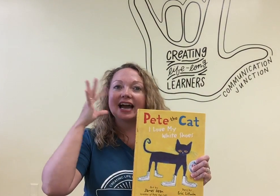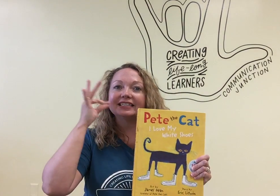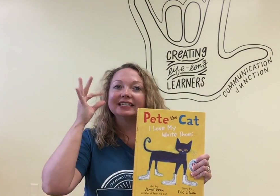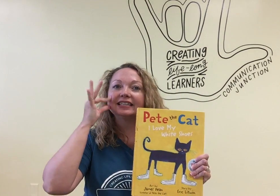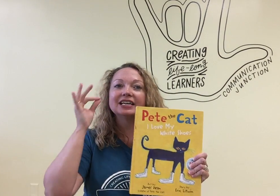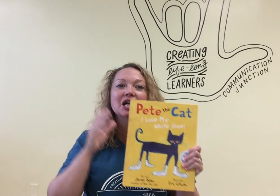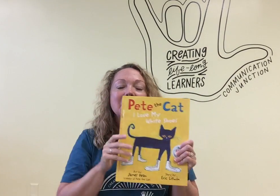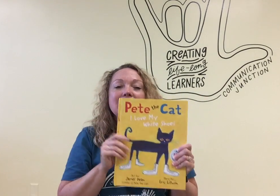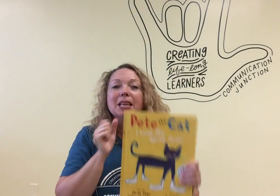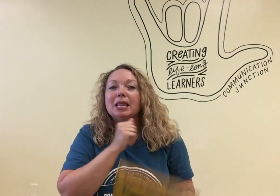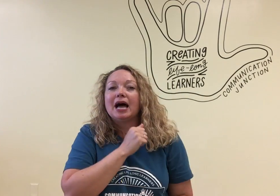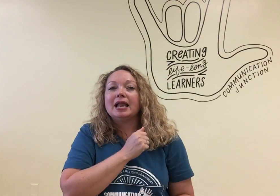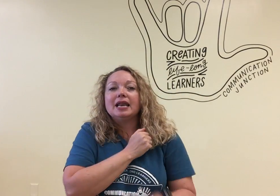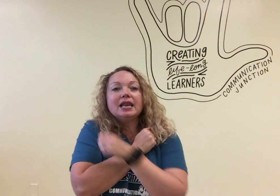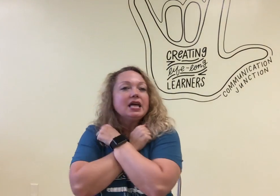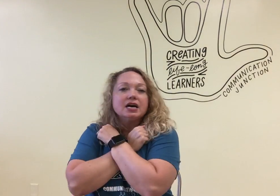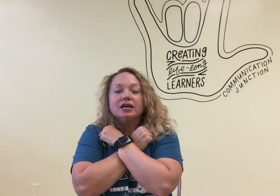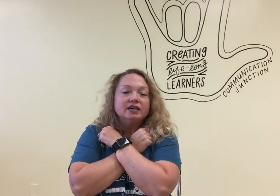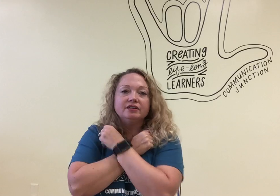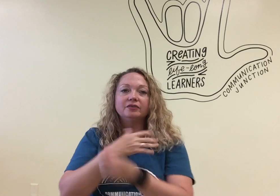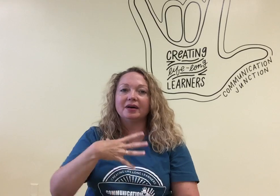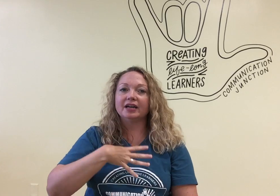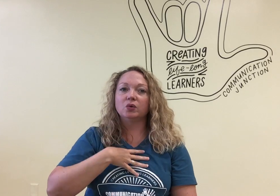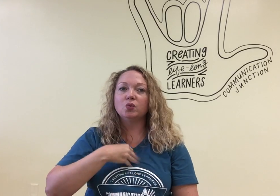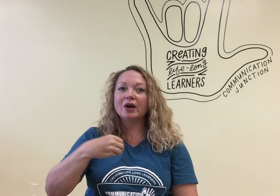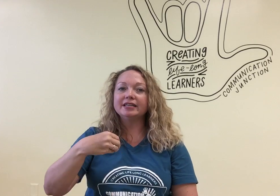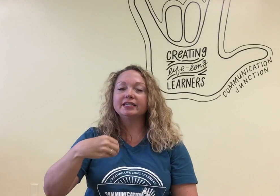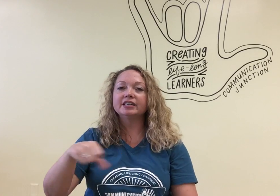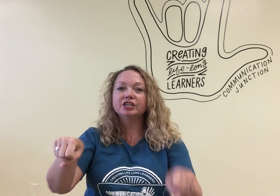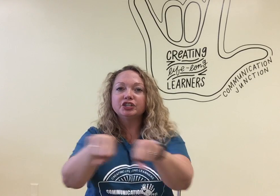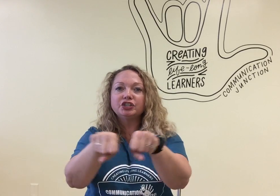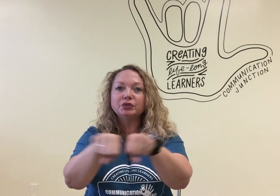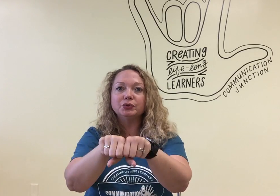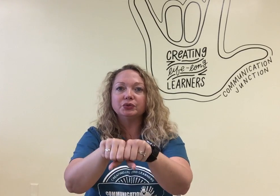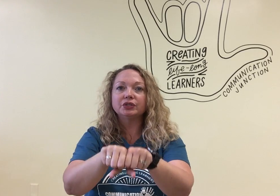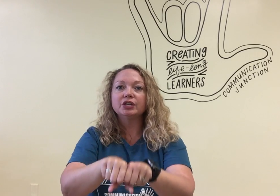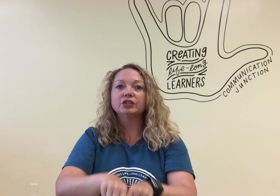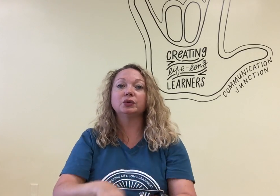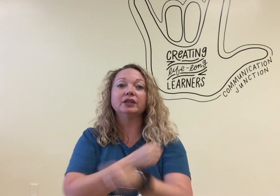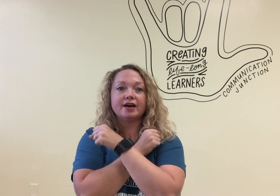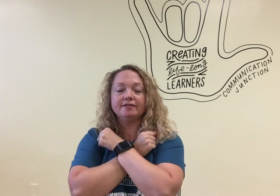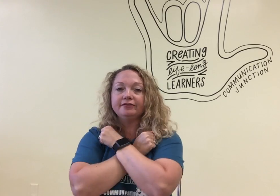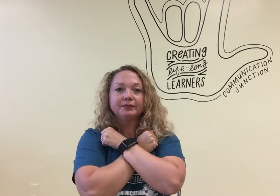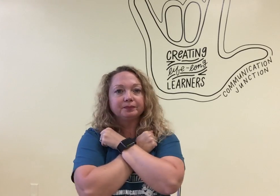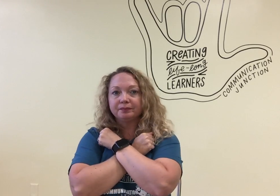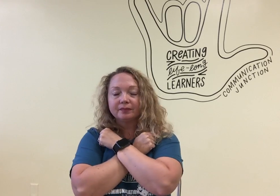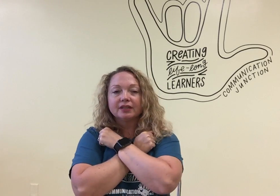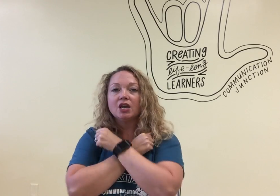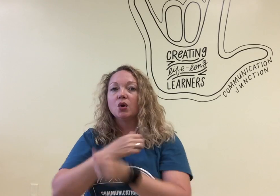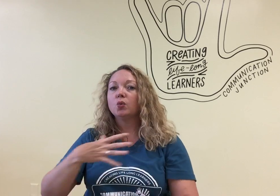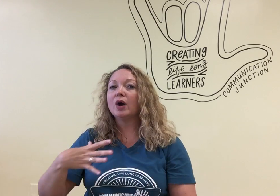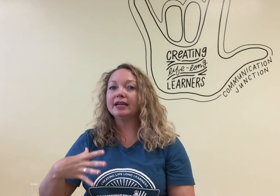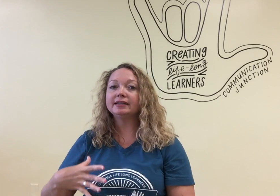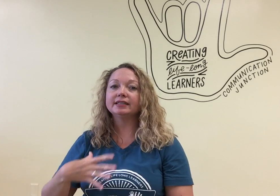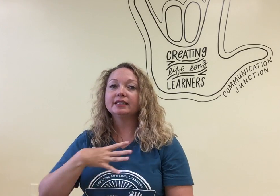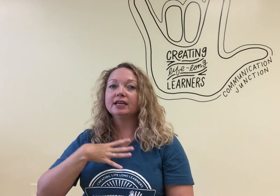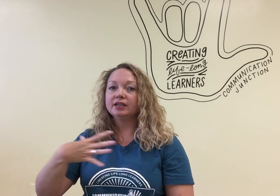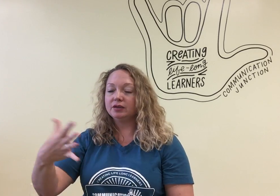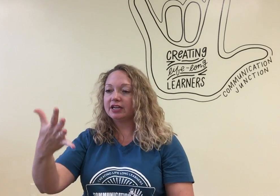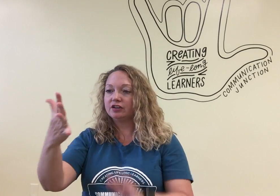Cat. I love my white shoes. So love, white, you take your